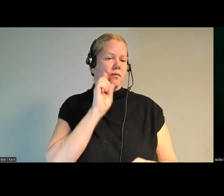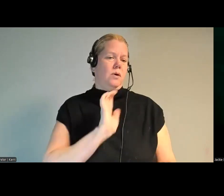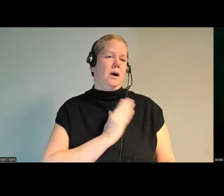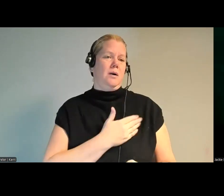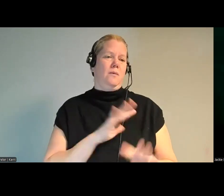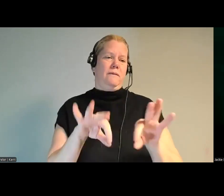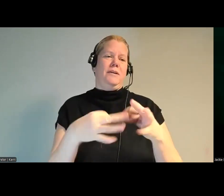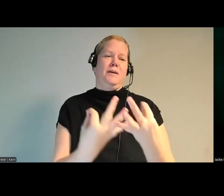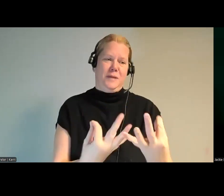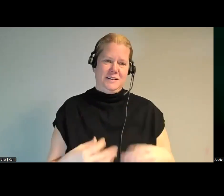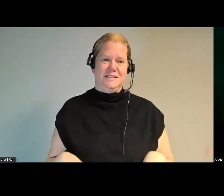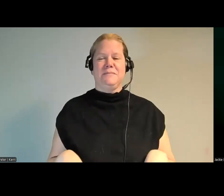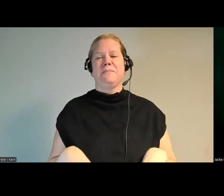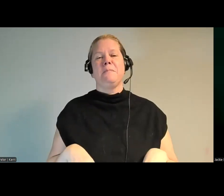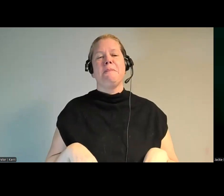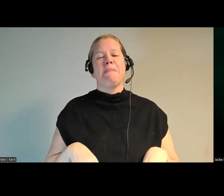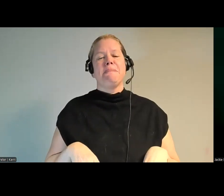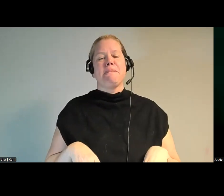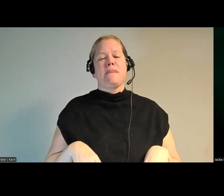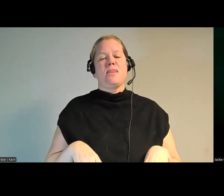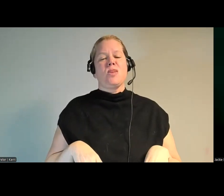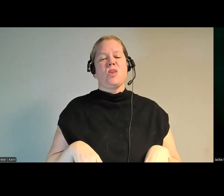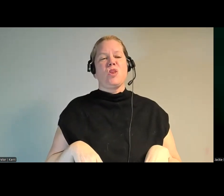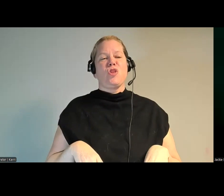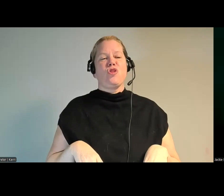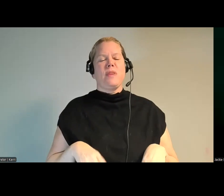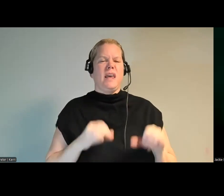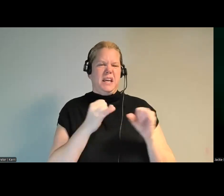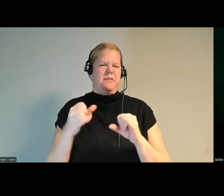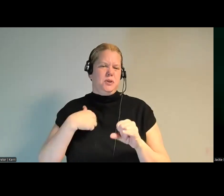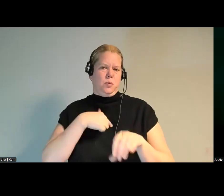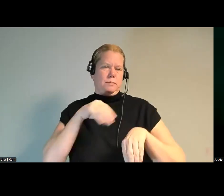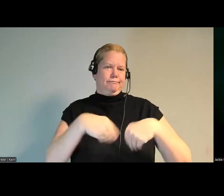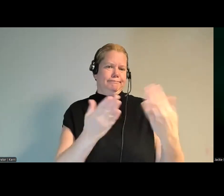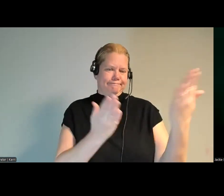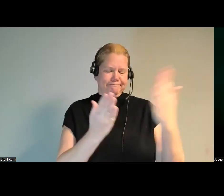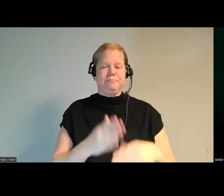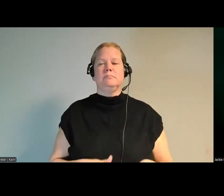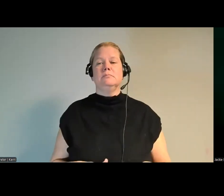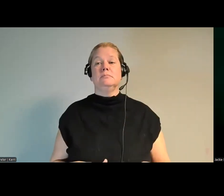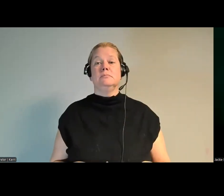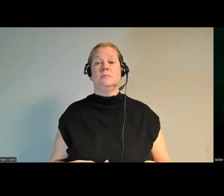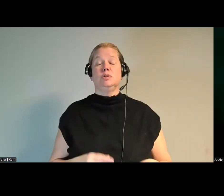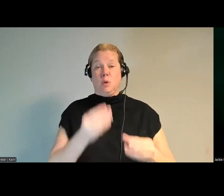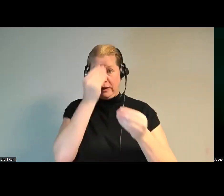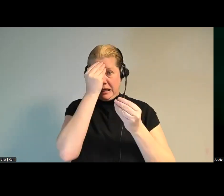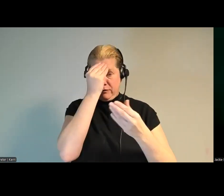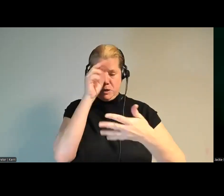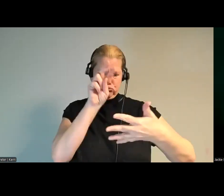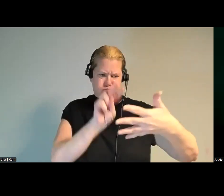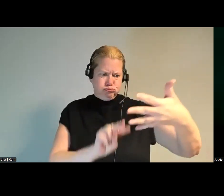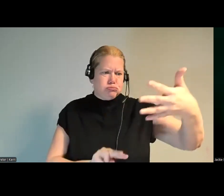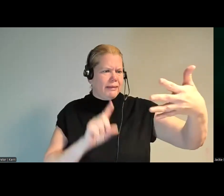individuals that we serve. So when we got the information right out of the gate, we're looking at, okay, I think there was something